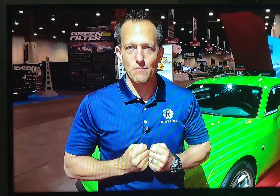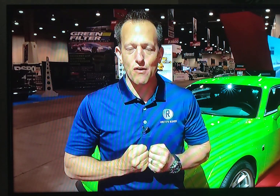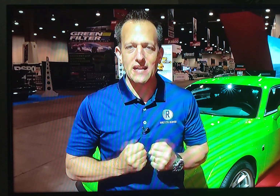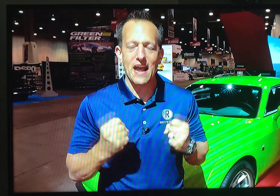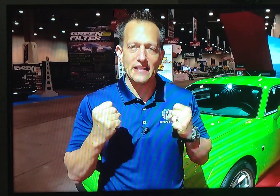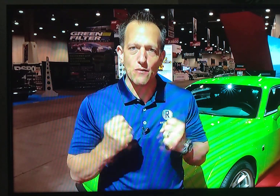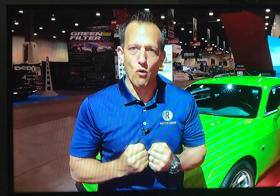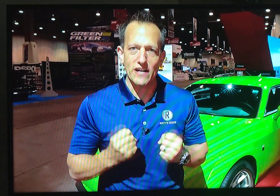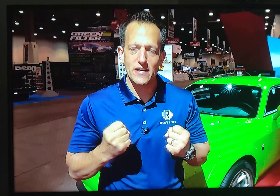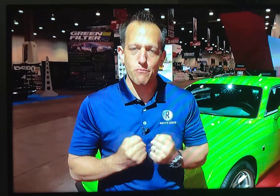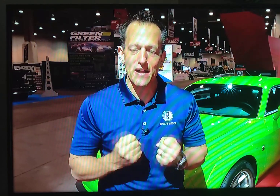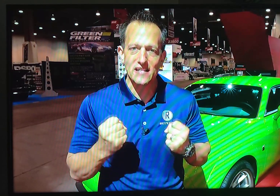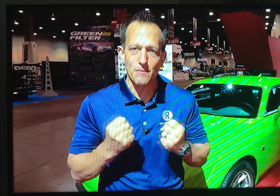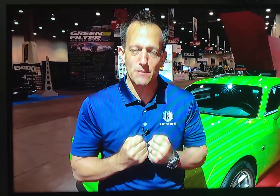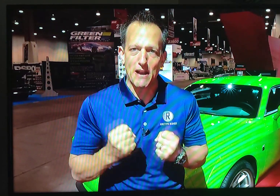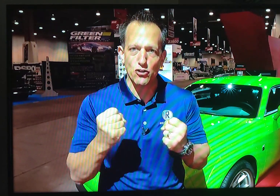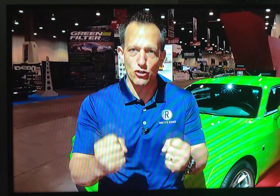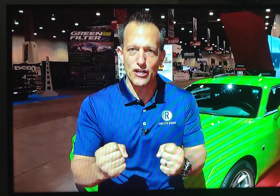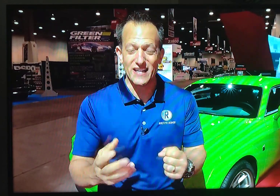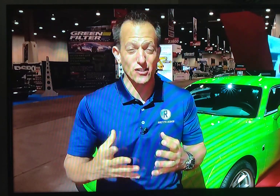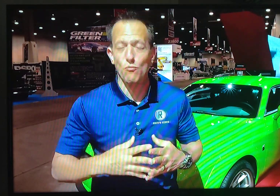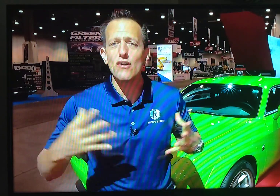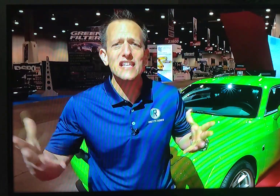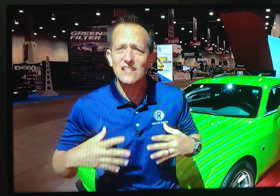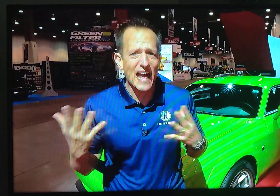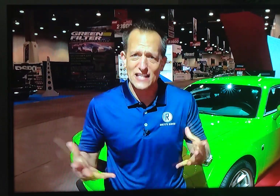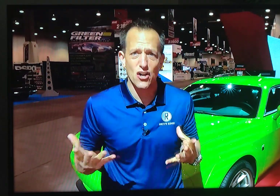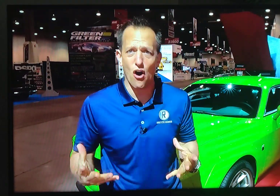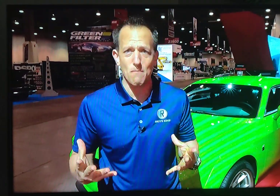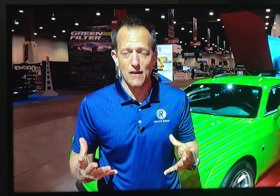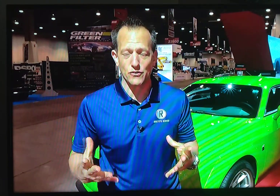All right, that's like two rocks Just did that three times